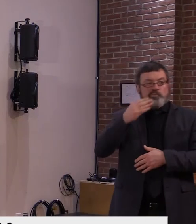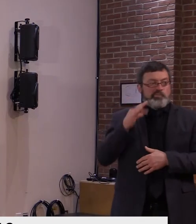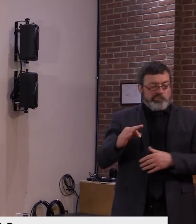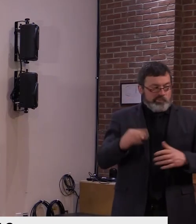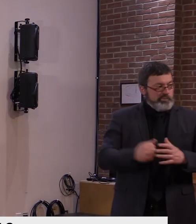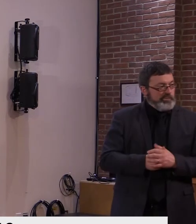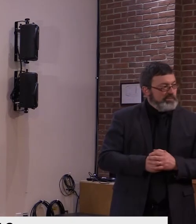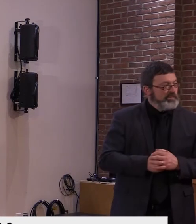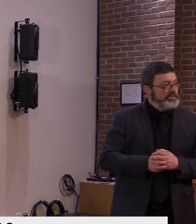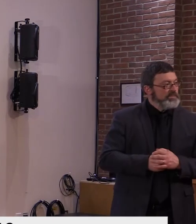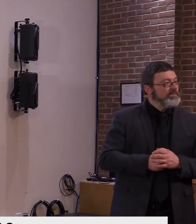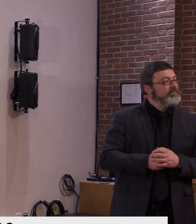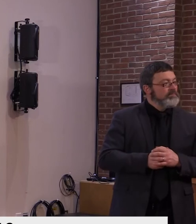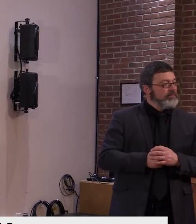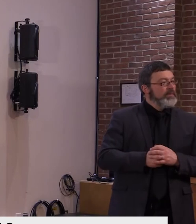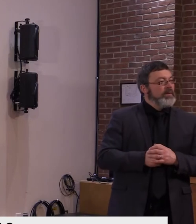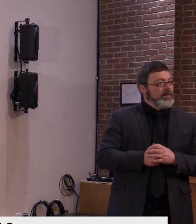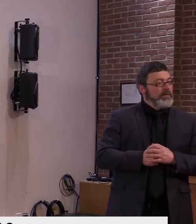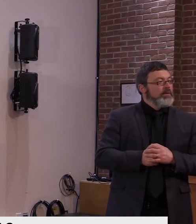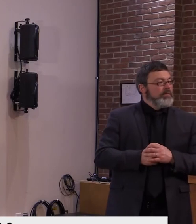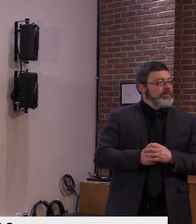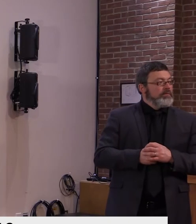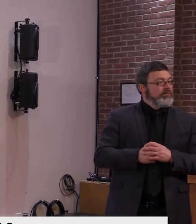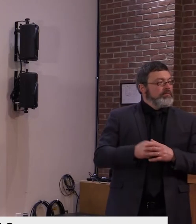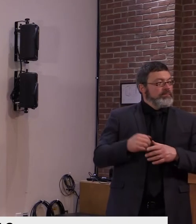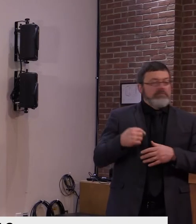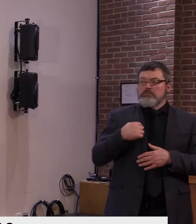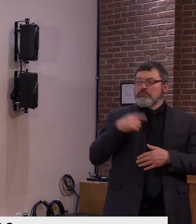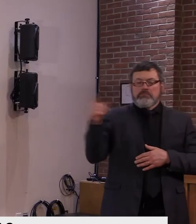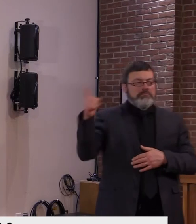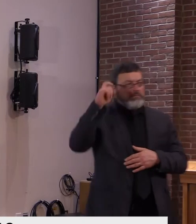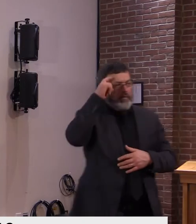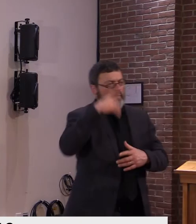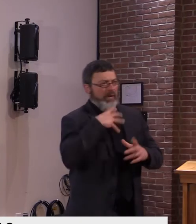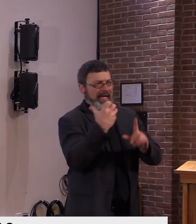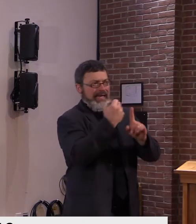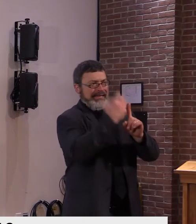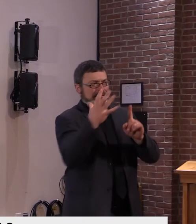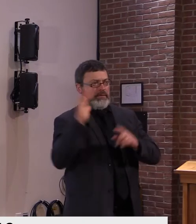Okay, thank you. Can I just add one more thing? Because we are entering cold and flu